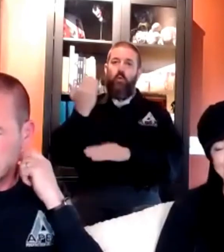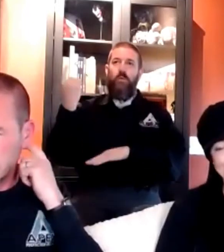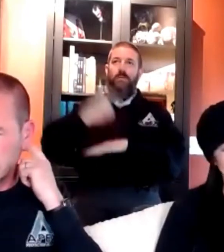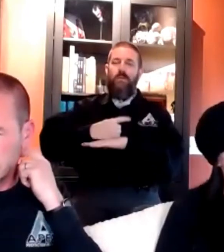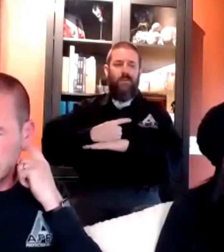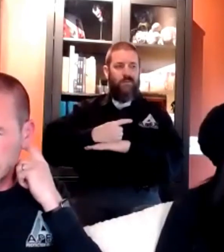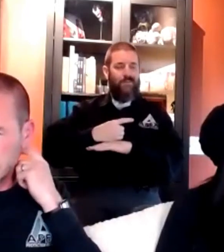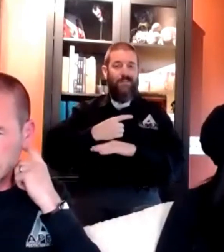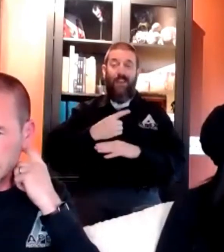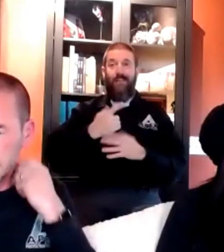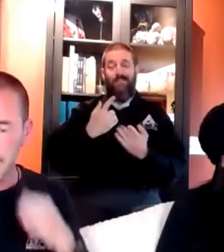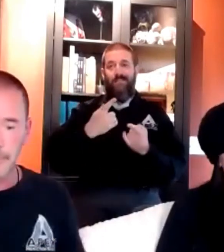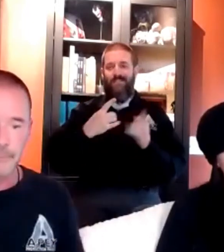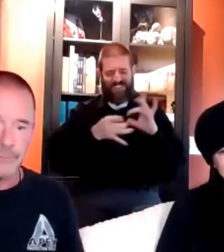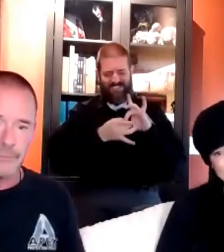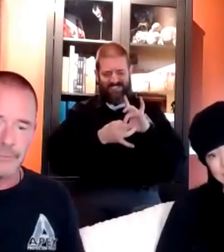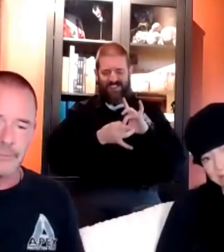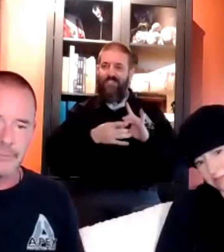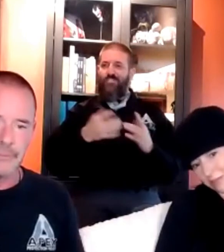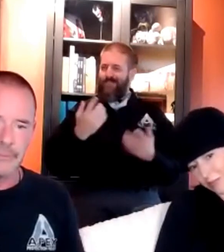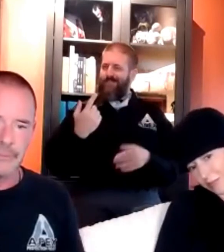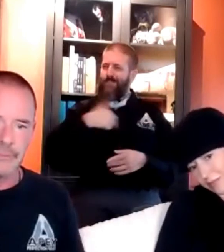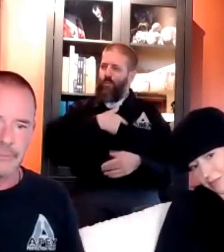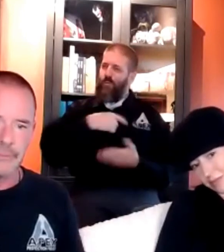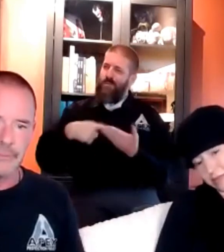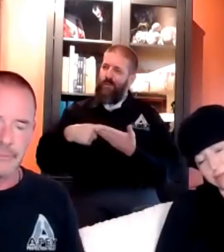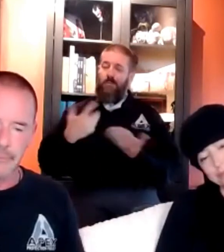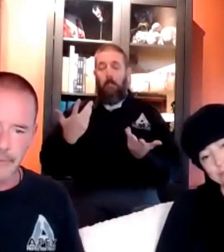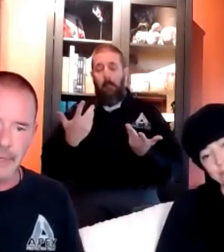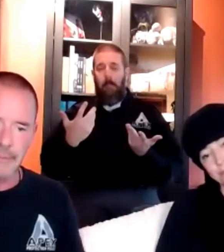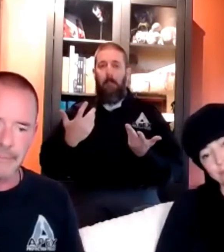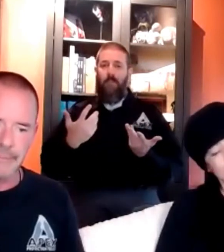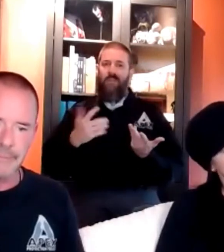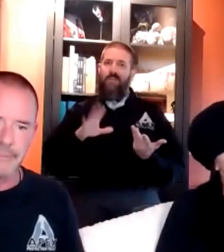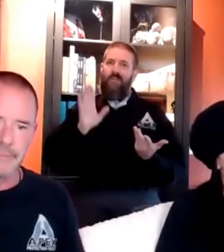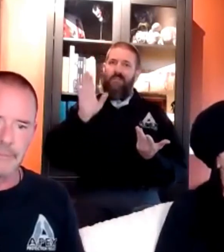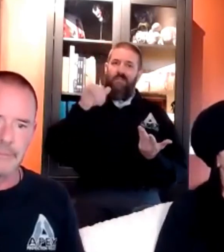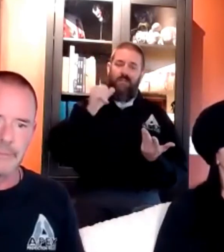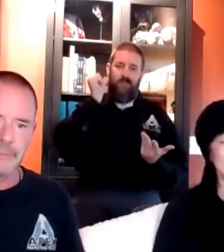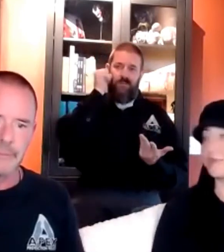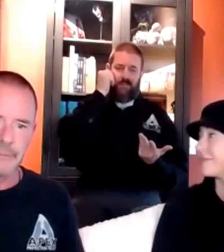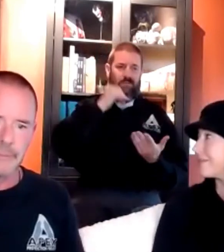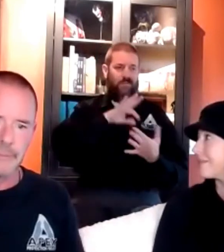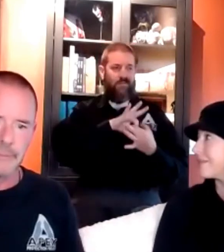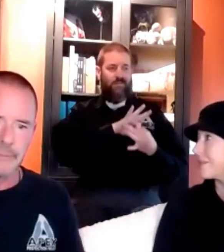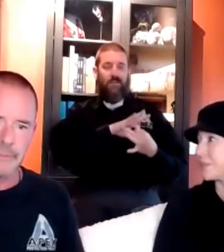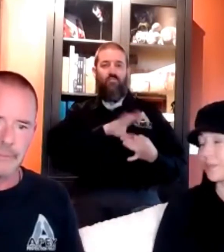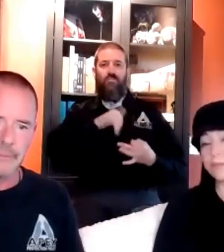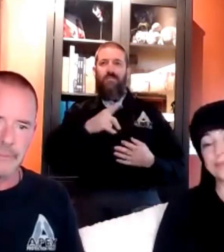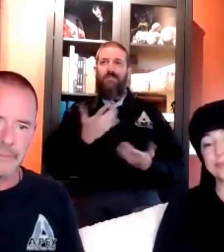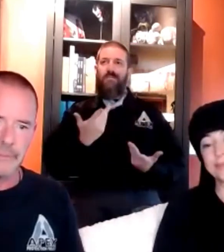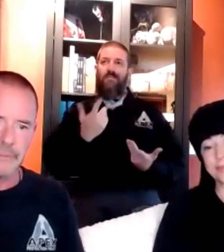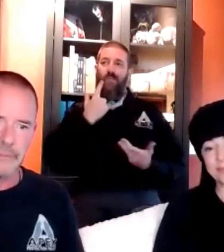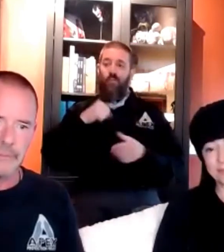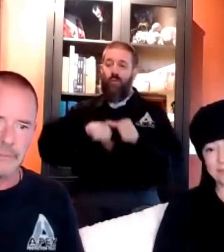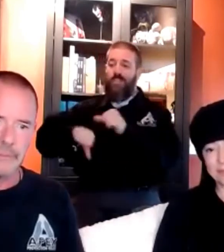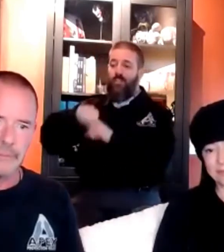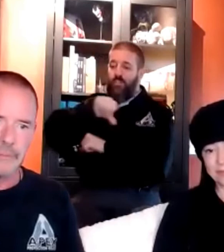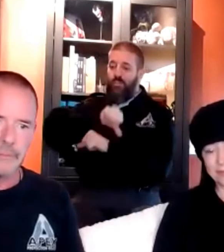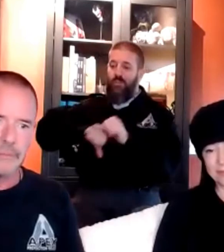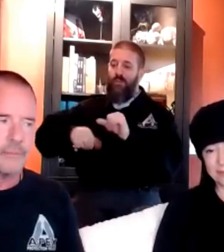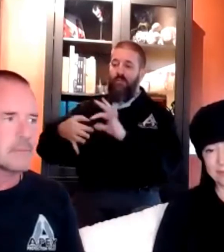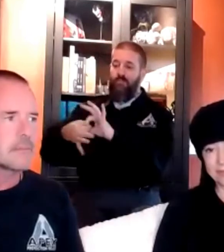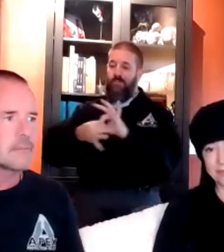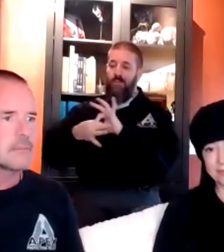about. And when we hope Wolf Week also helps people remember their connection to each other as well as all things wild. Pat